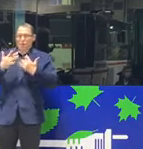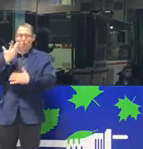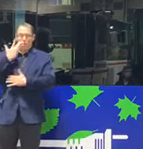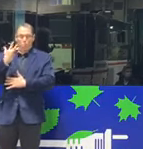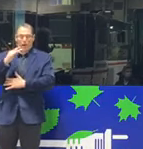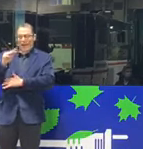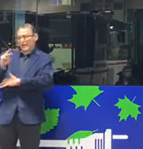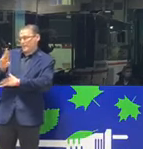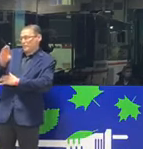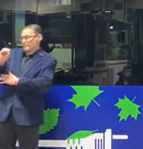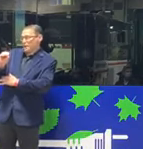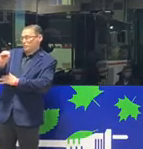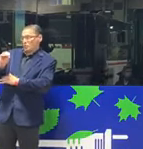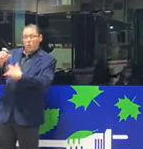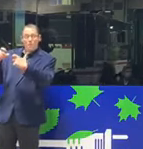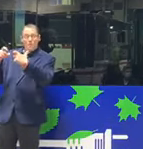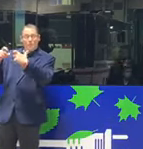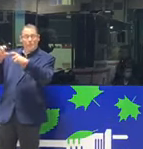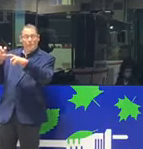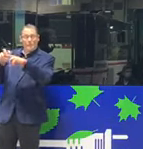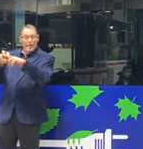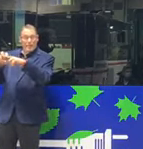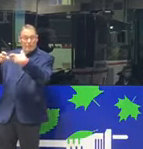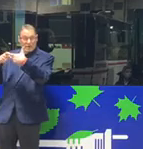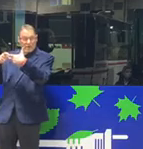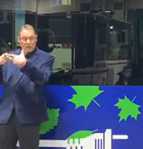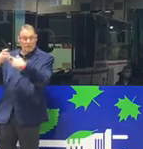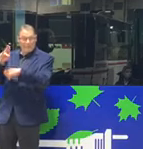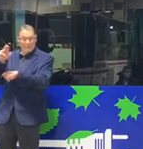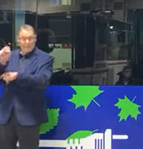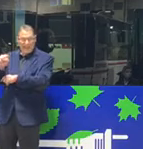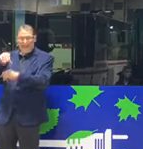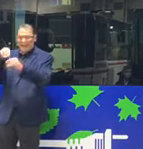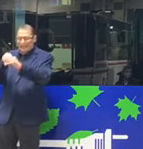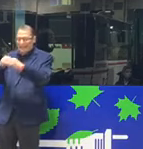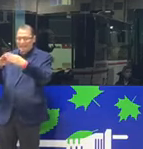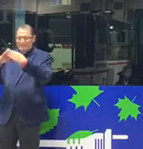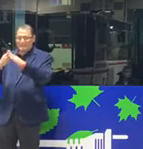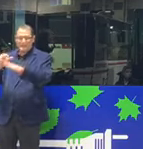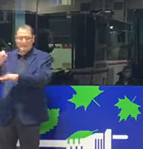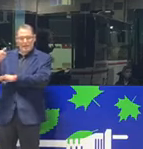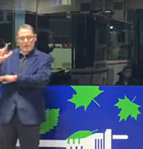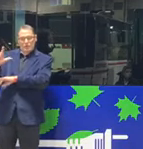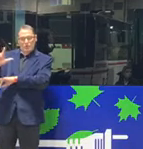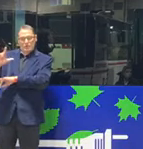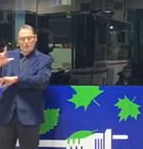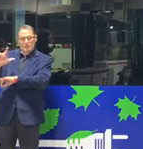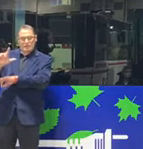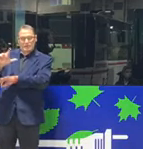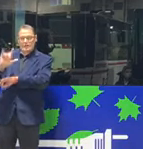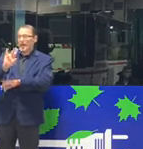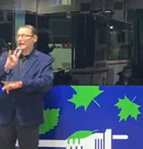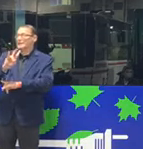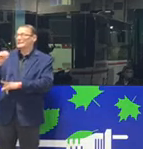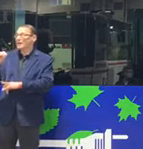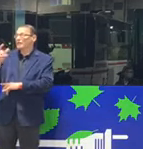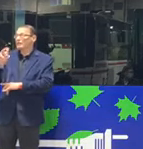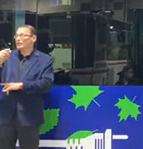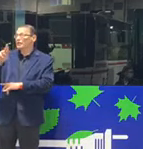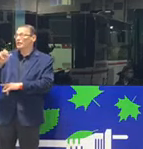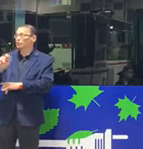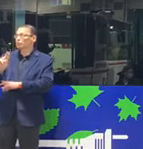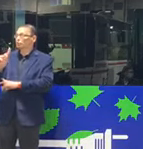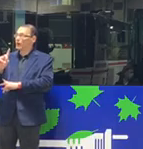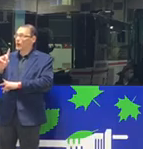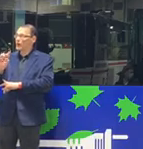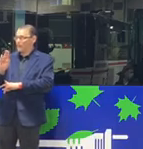Metro's battery electric buses will be operating in the city of St. Louis on the 70 Grand, the